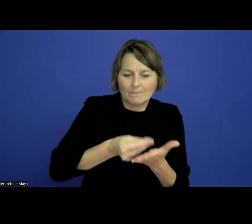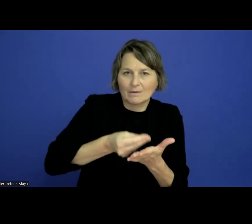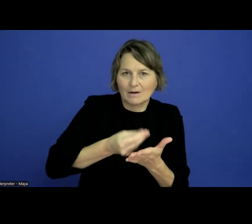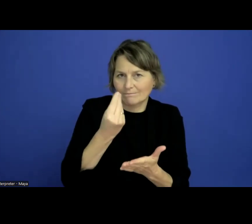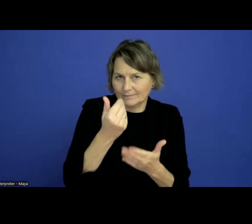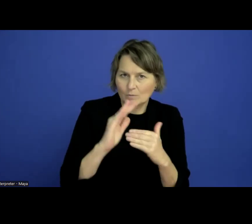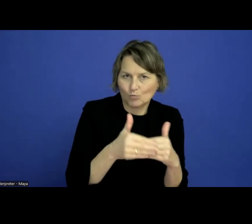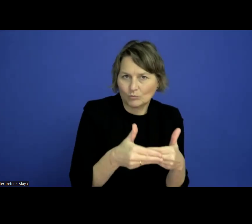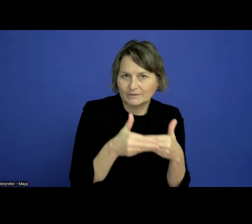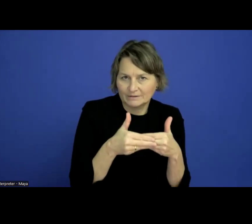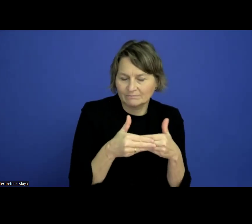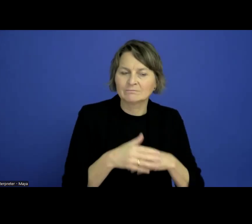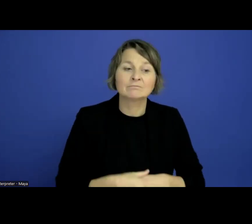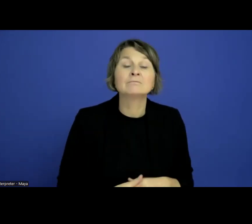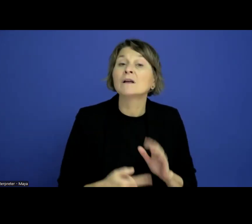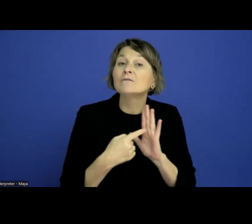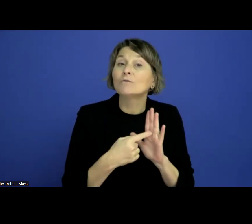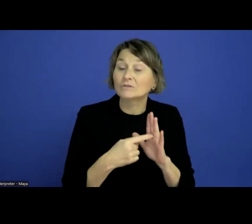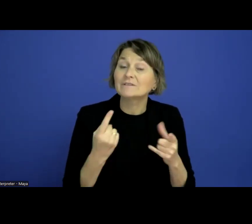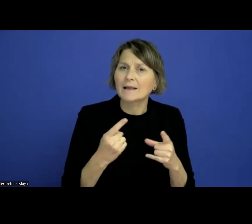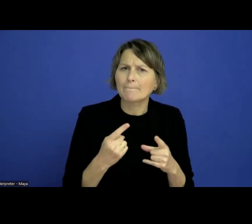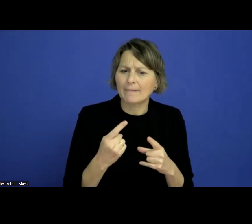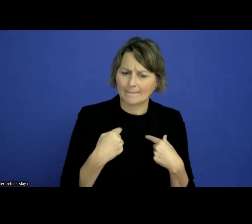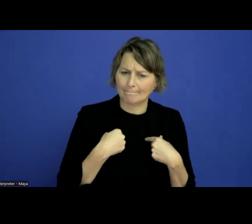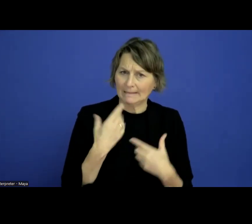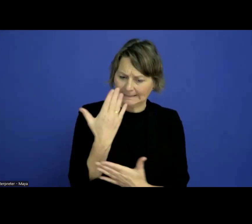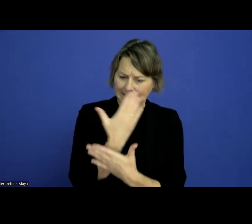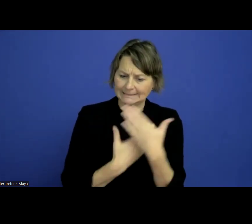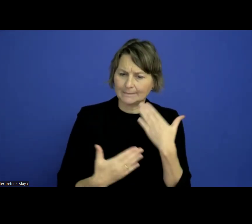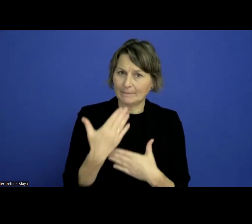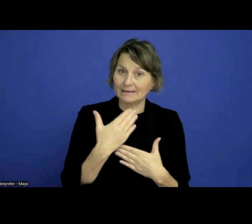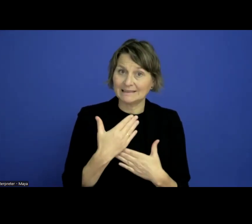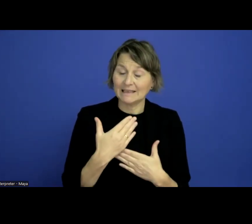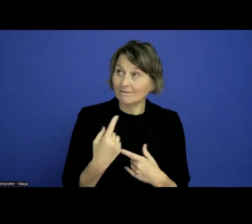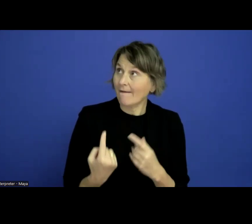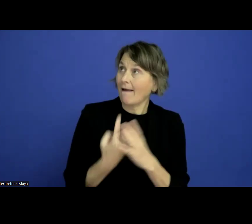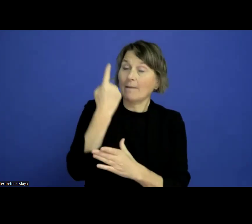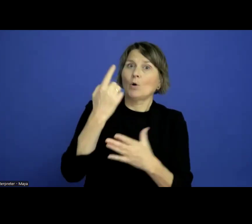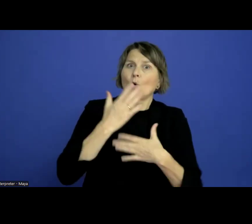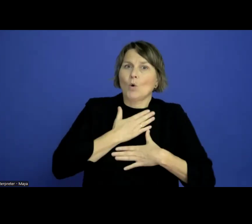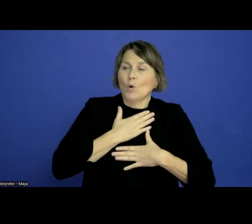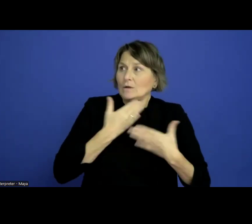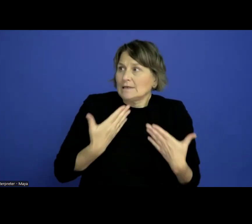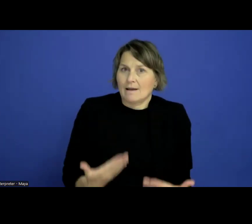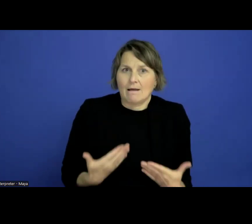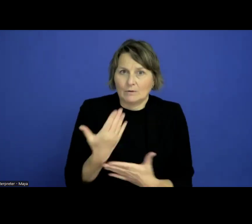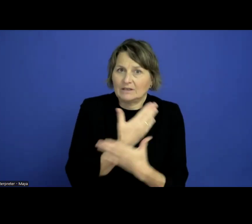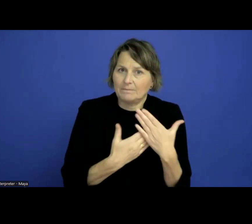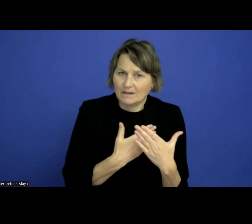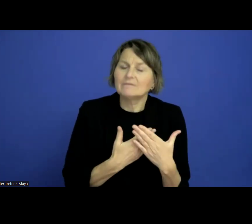an insurance, disability insurance for permanent disability, being partial or